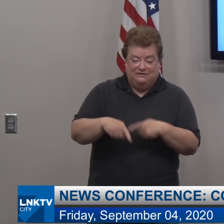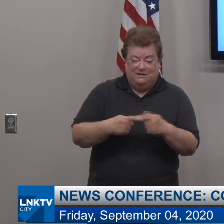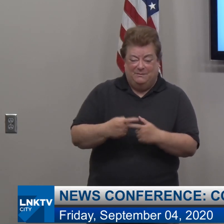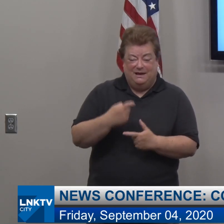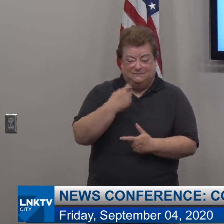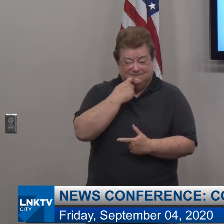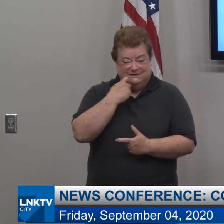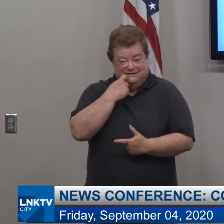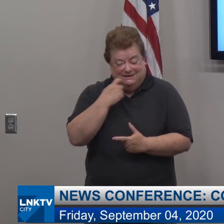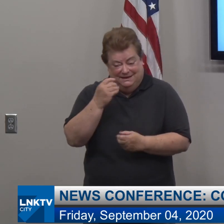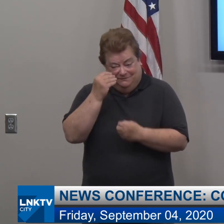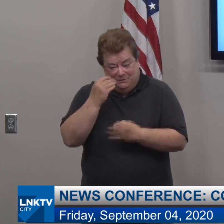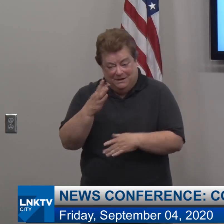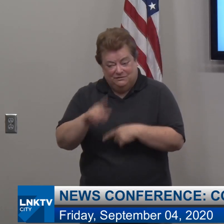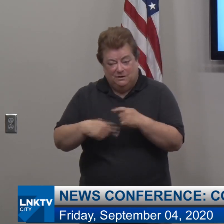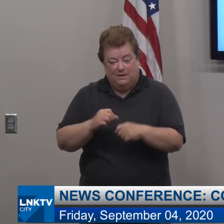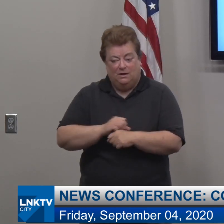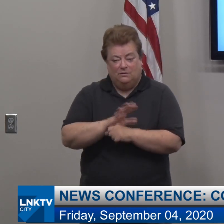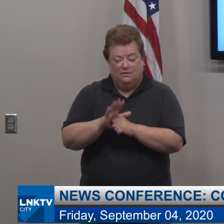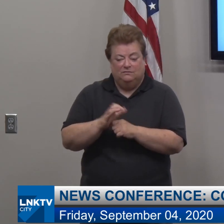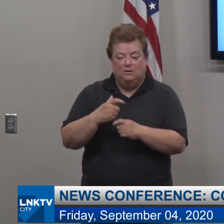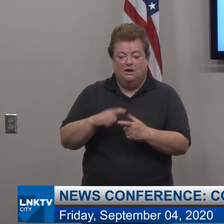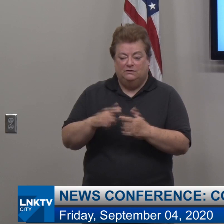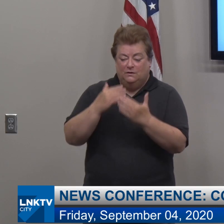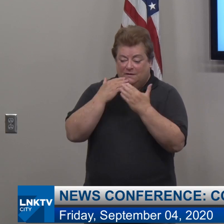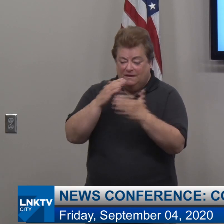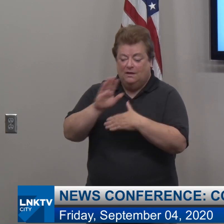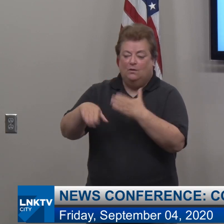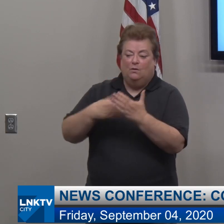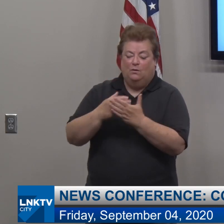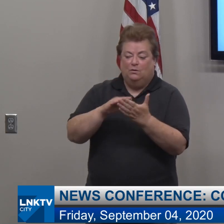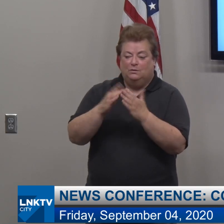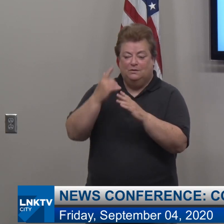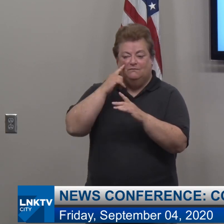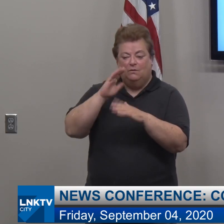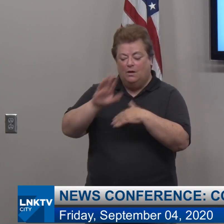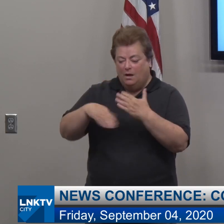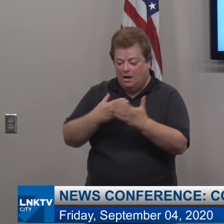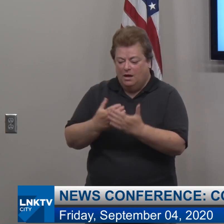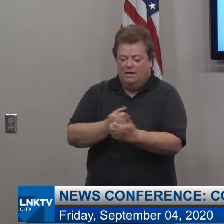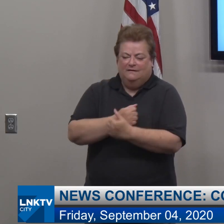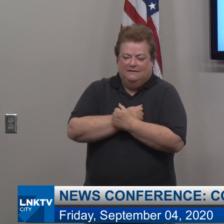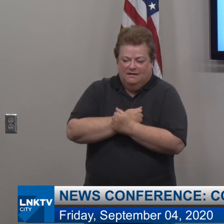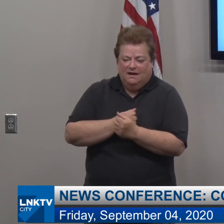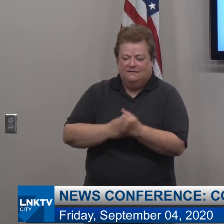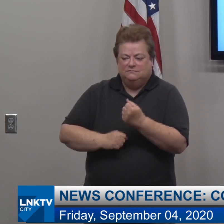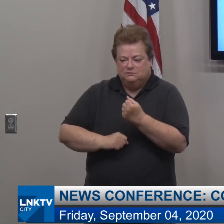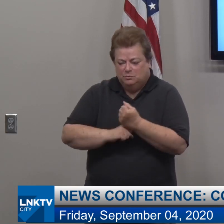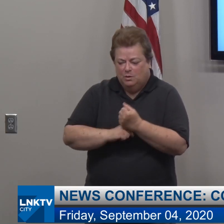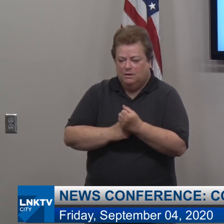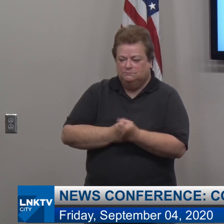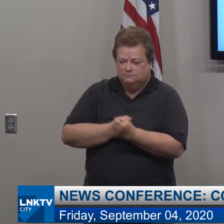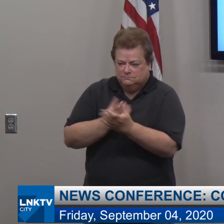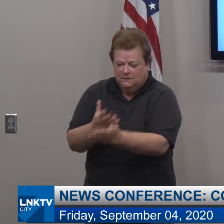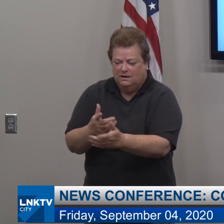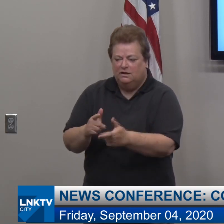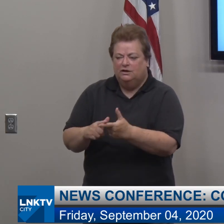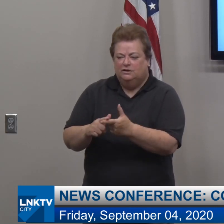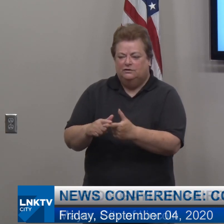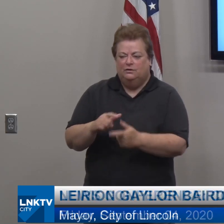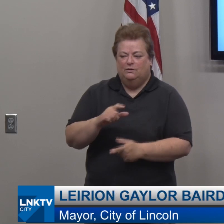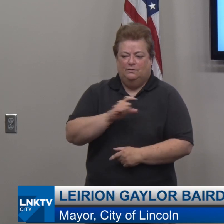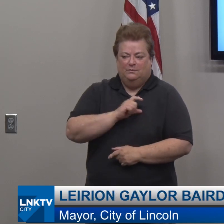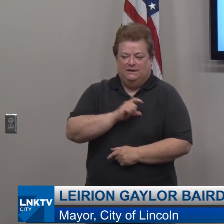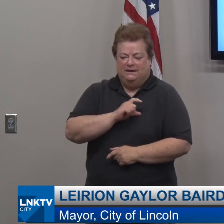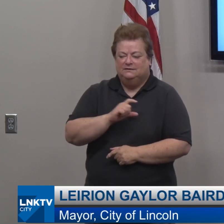COVID-19 information, we once again want to thank our entire community for the outpouring of love and support for investigator Mario Herrera